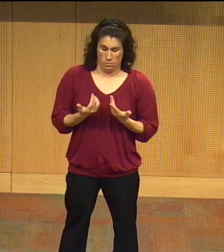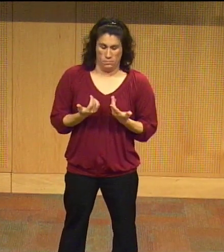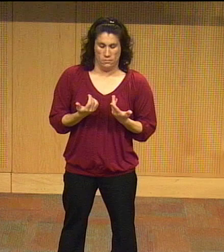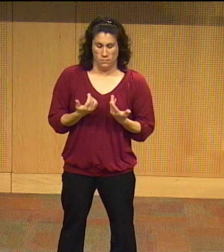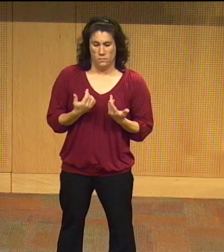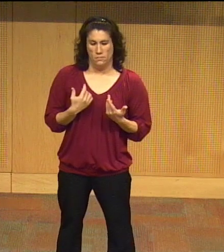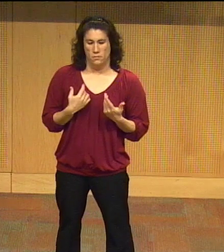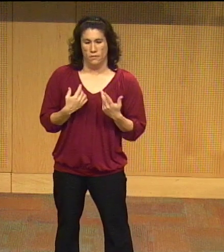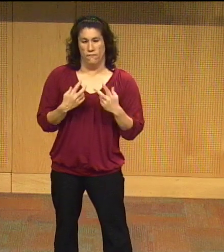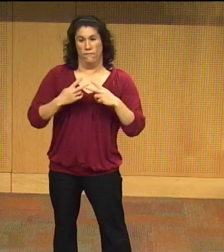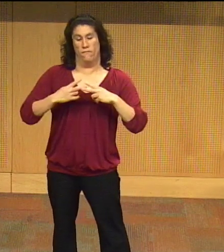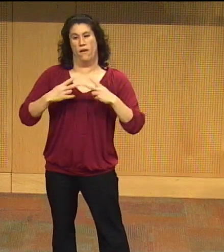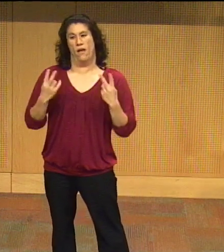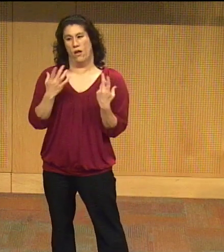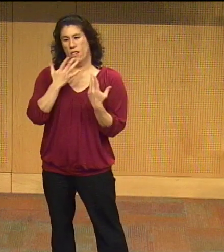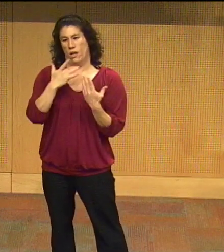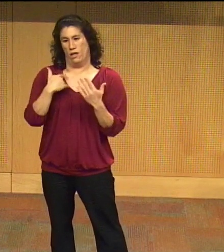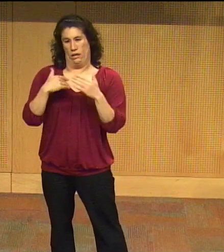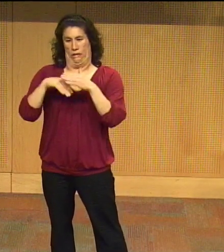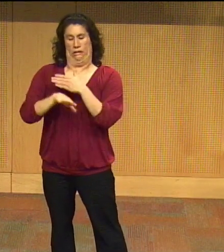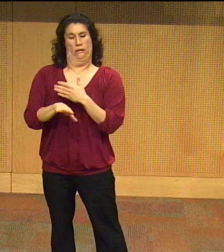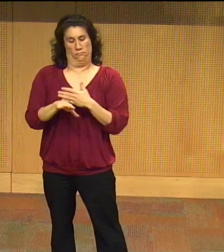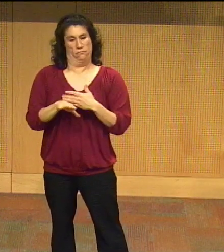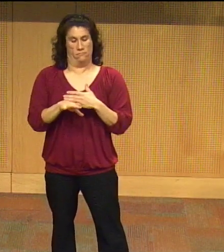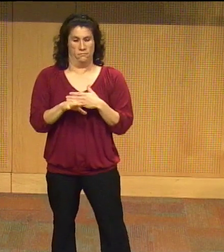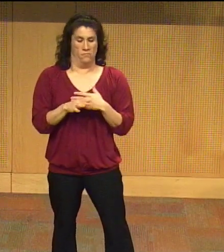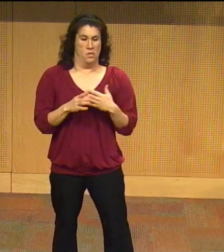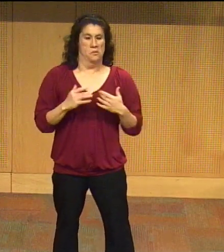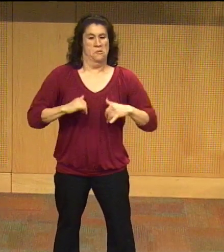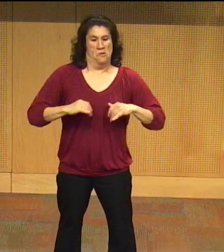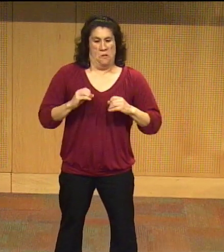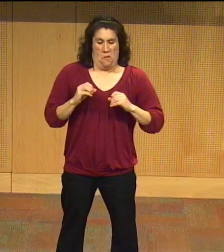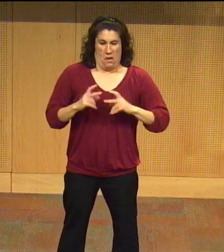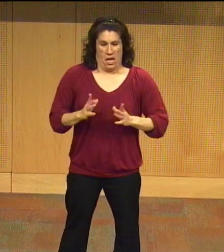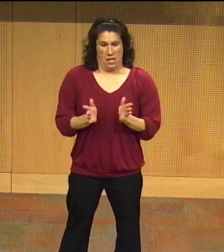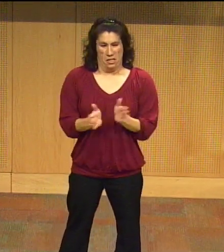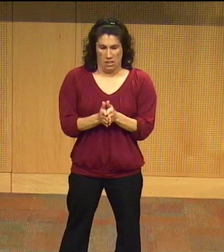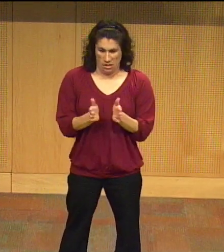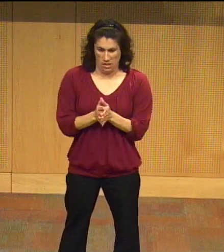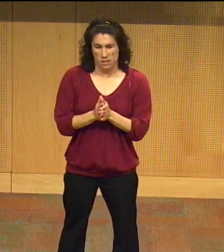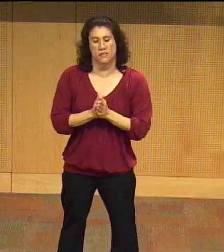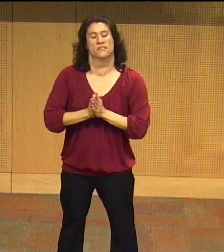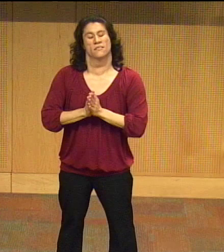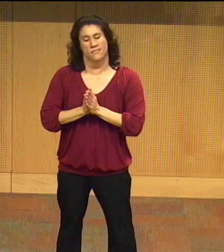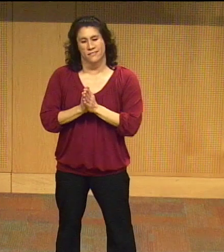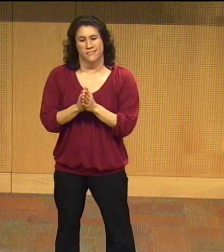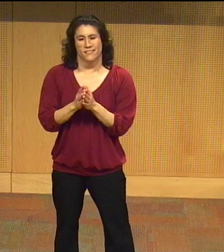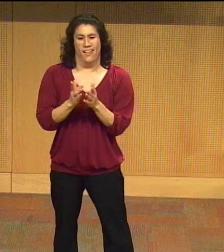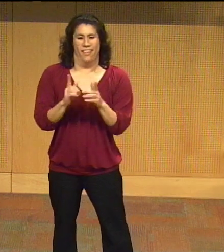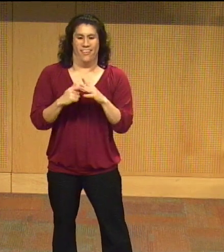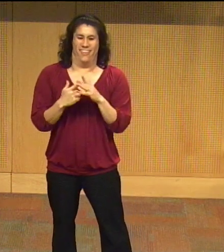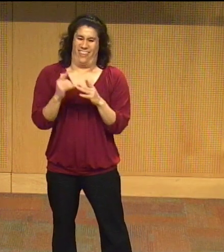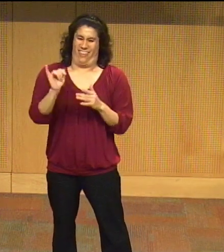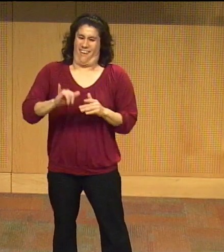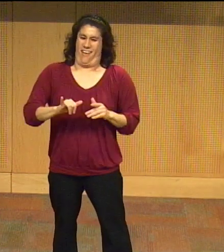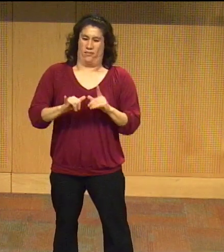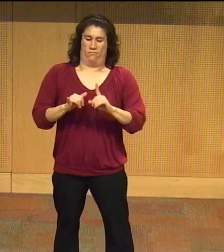bit. Helped me in my application process. I was very fortunate. I got into the veterinary program, and